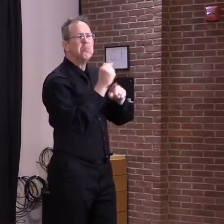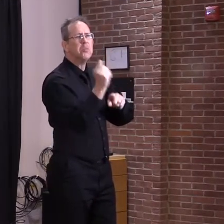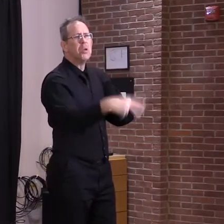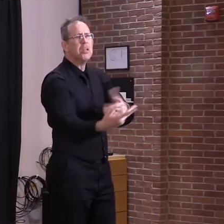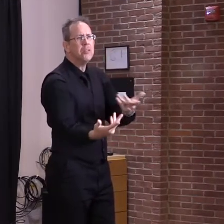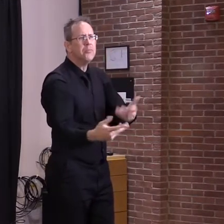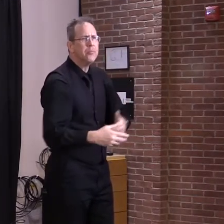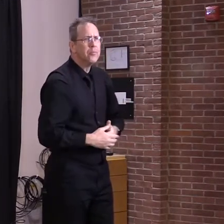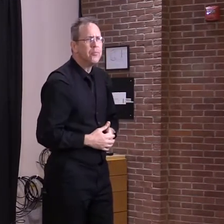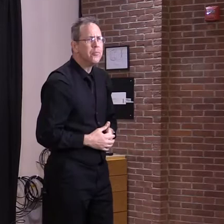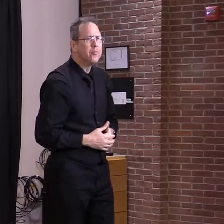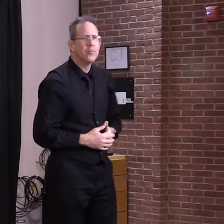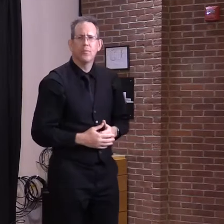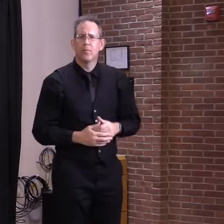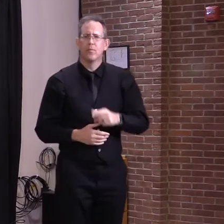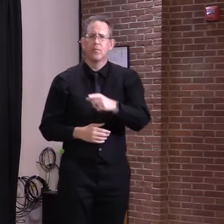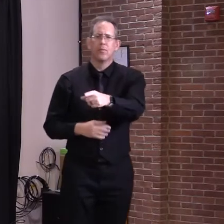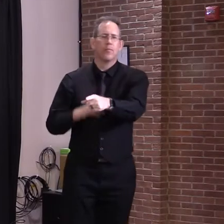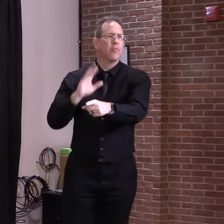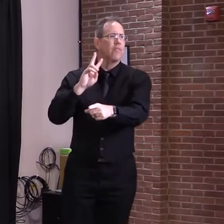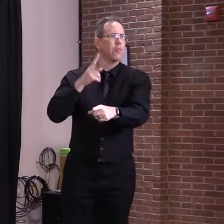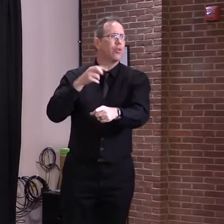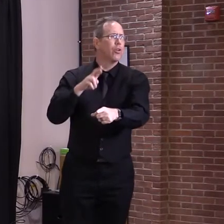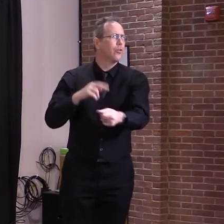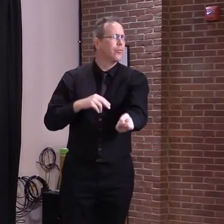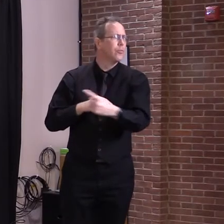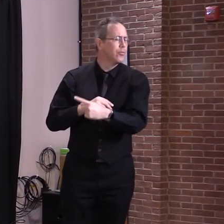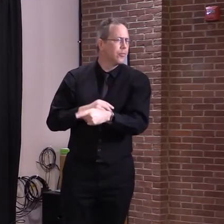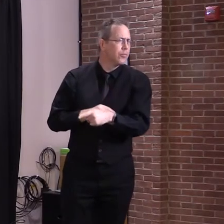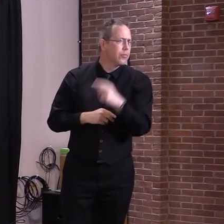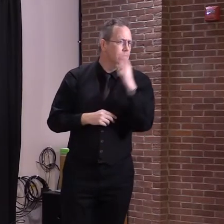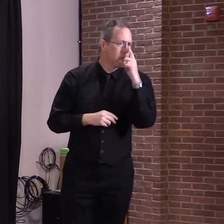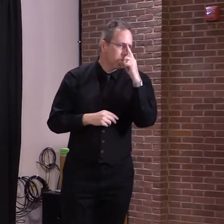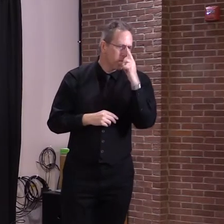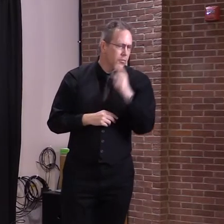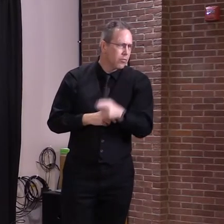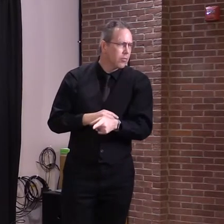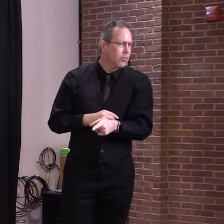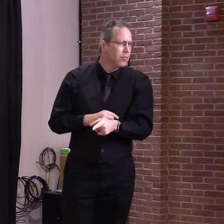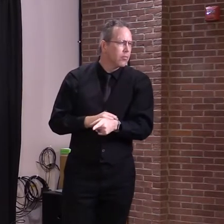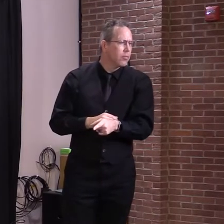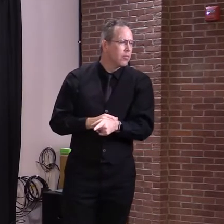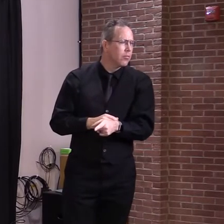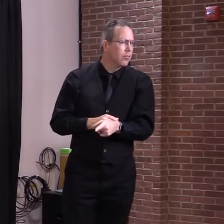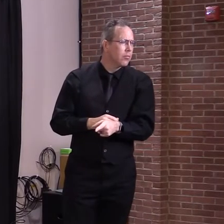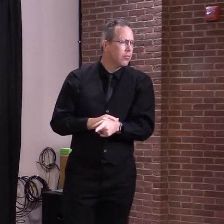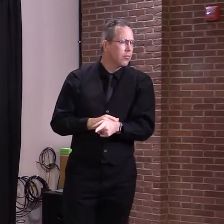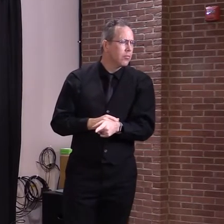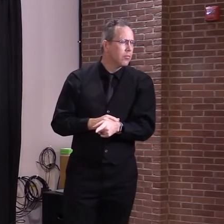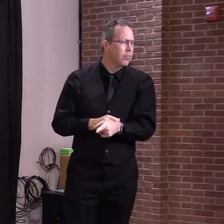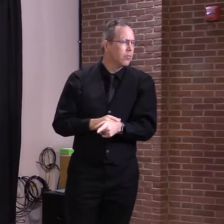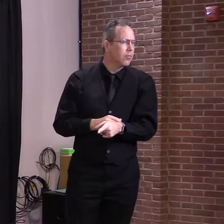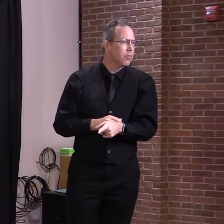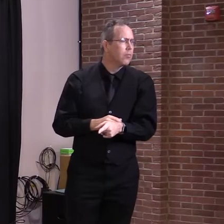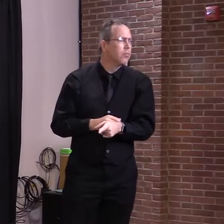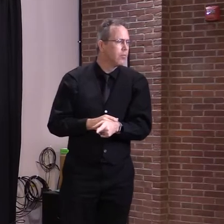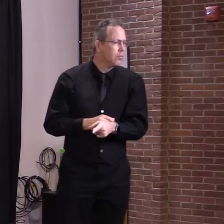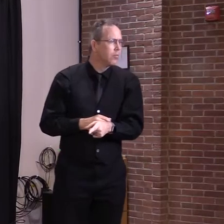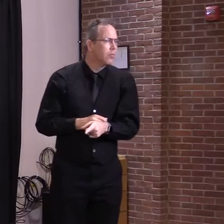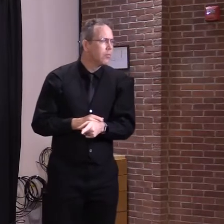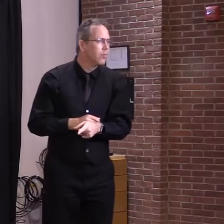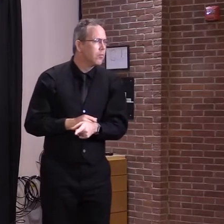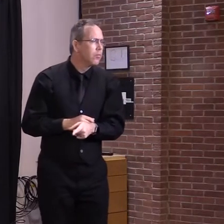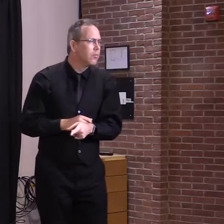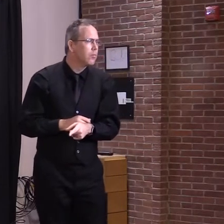I've heard from a lot of people on the COVID question that they feel like they're getting a mixed message from the administration about this second COVID